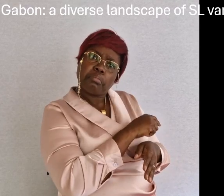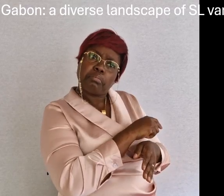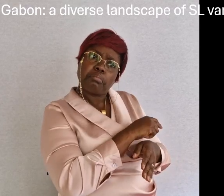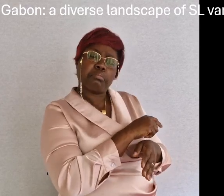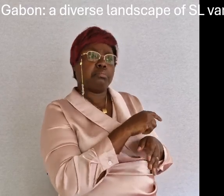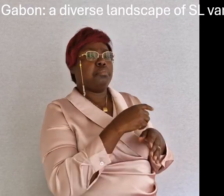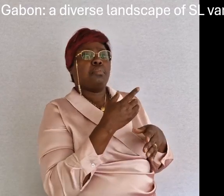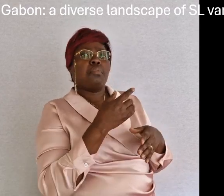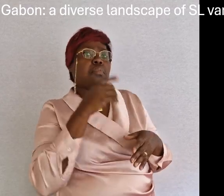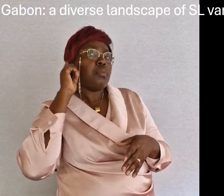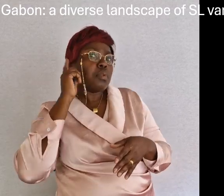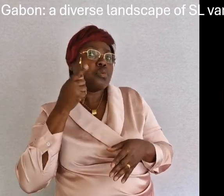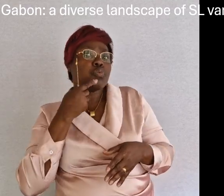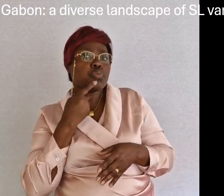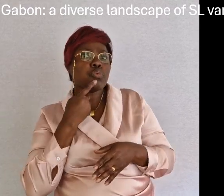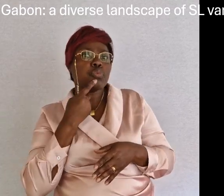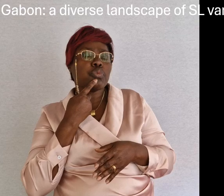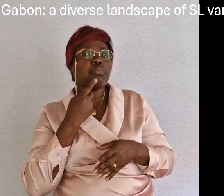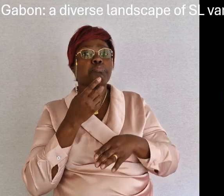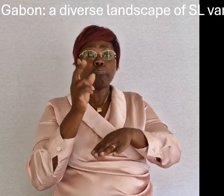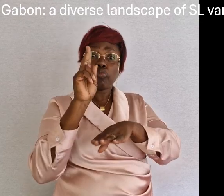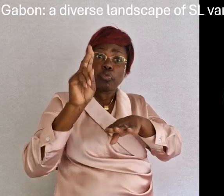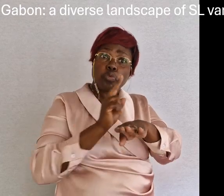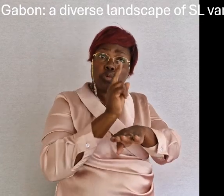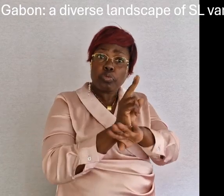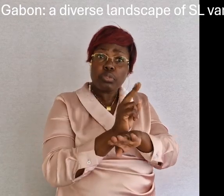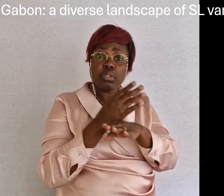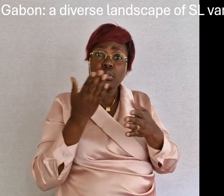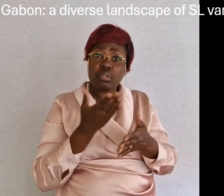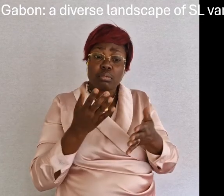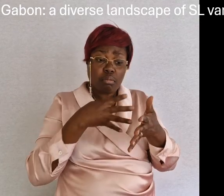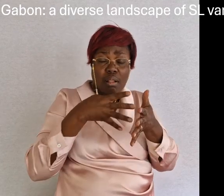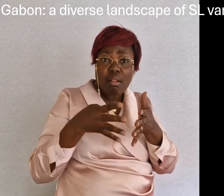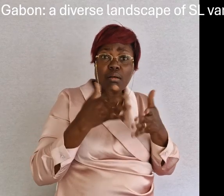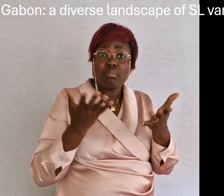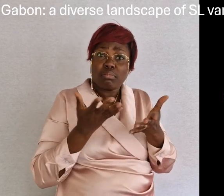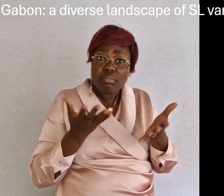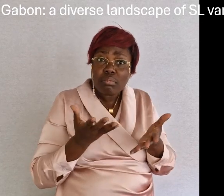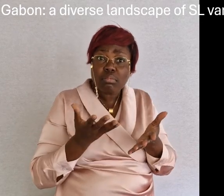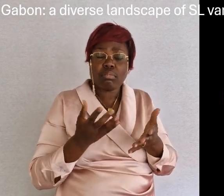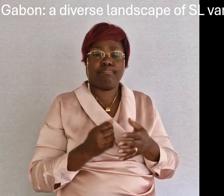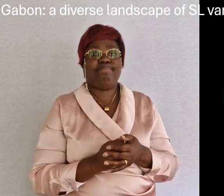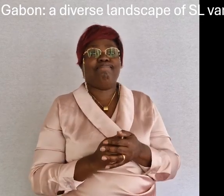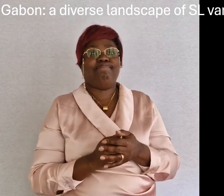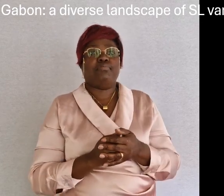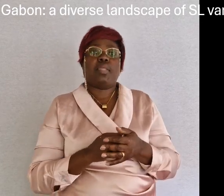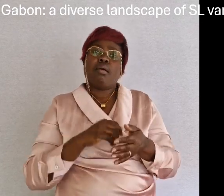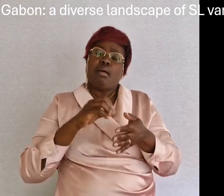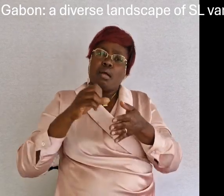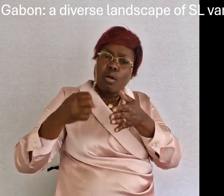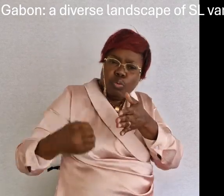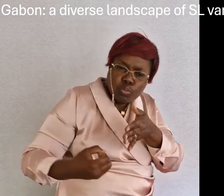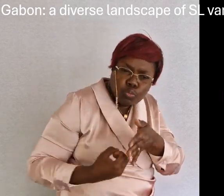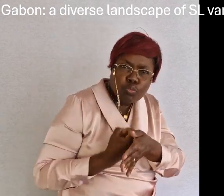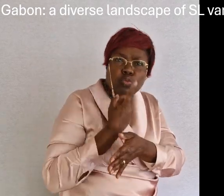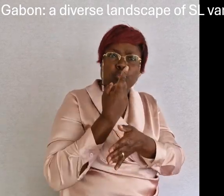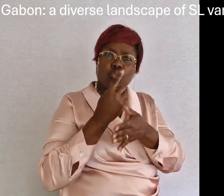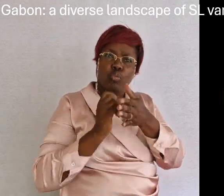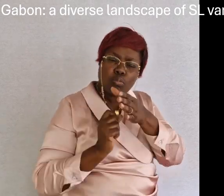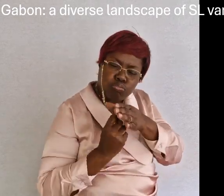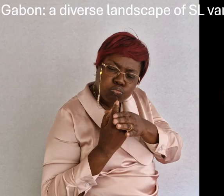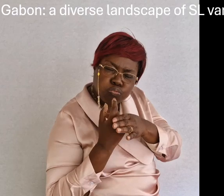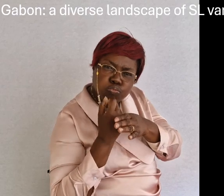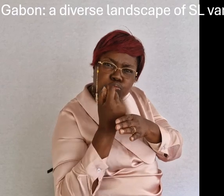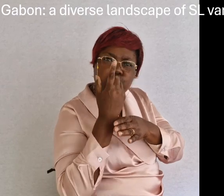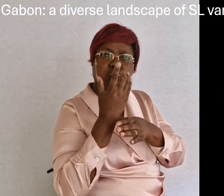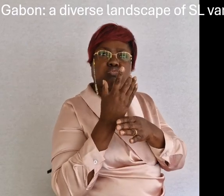adapted version to French or to local culture. So the deaf themselves, what were they using? Well, actually